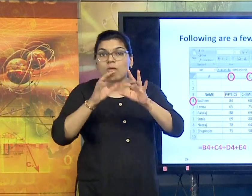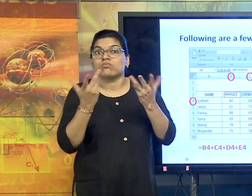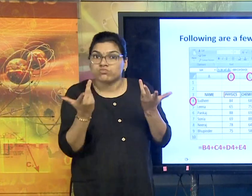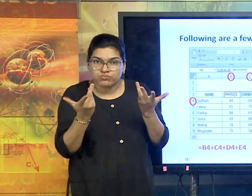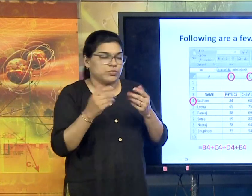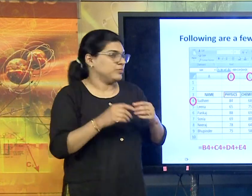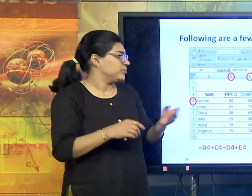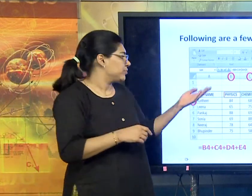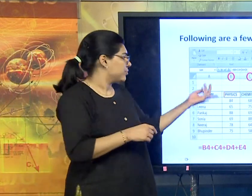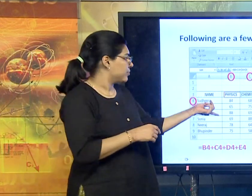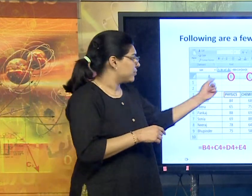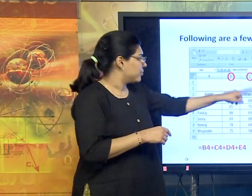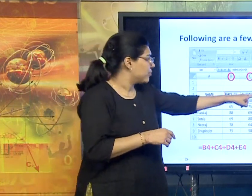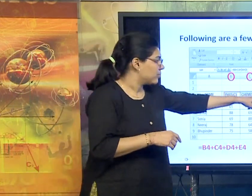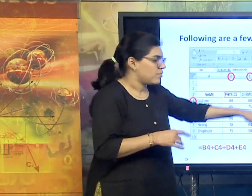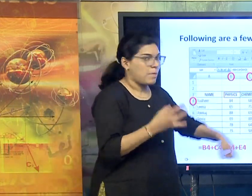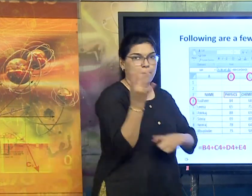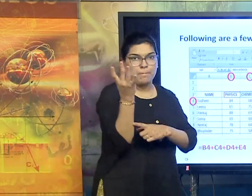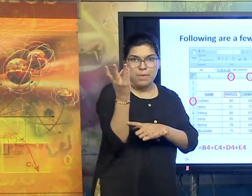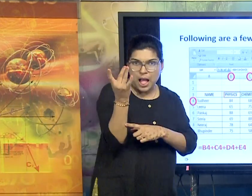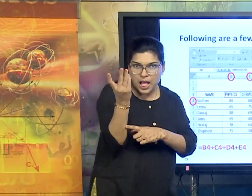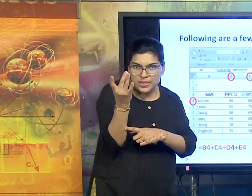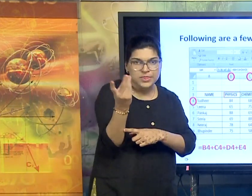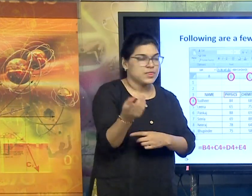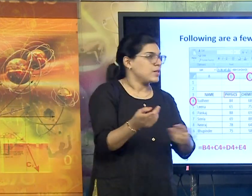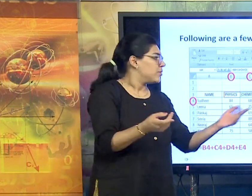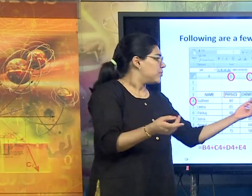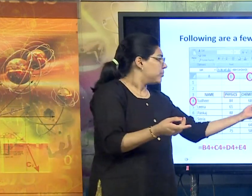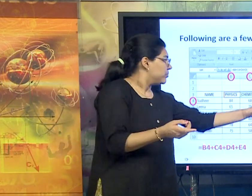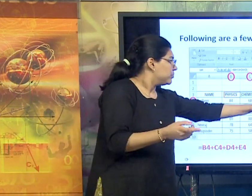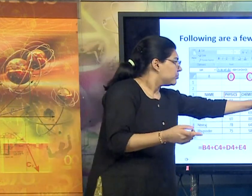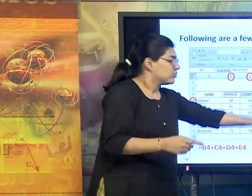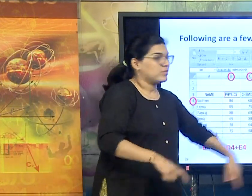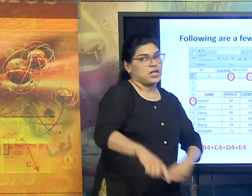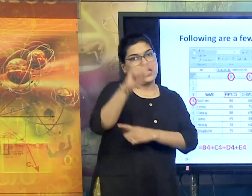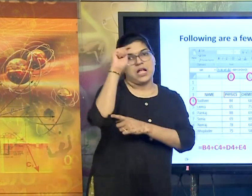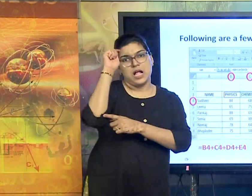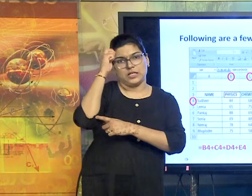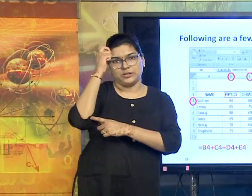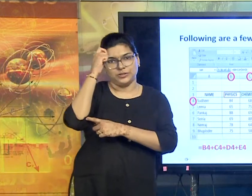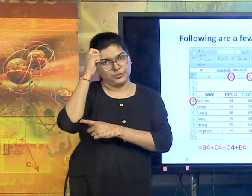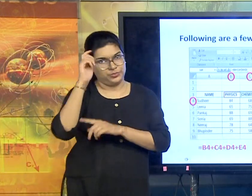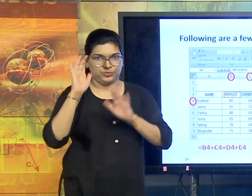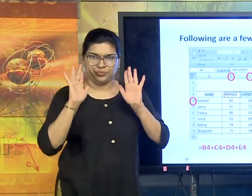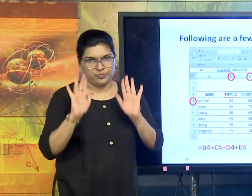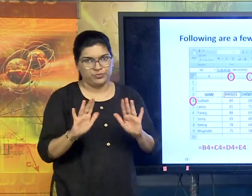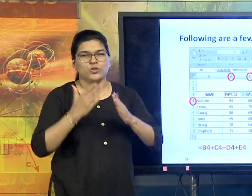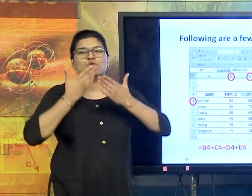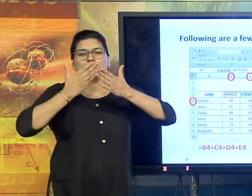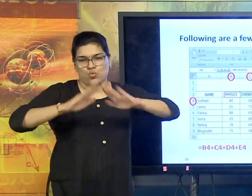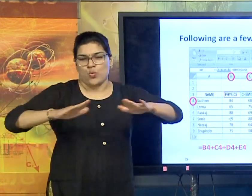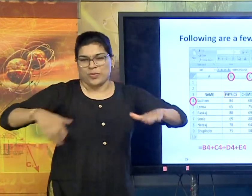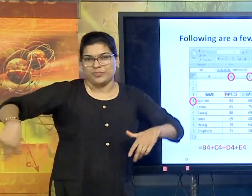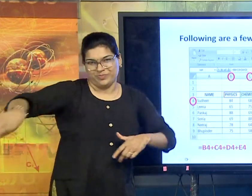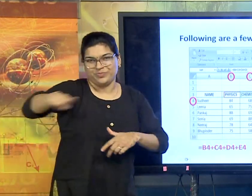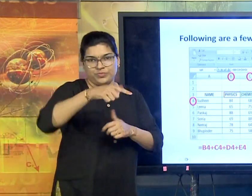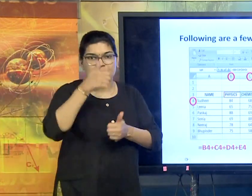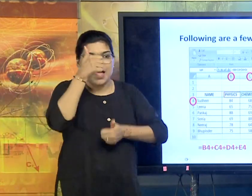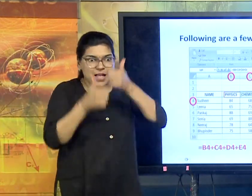subject, then next chemistry subject, then mathematics subject and English subject. So these are all marks